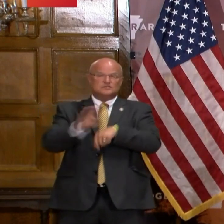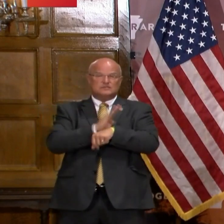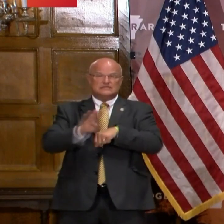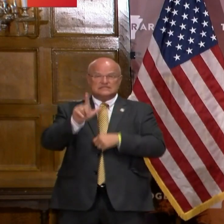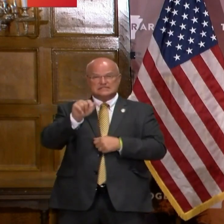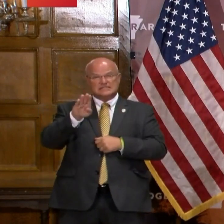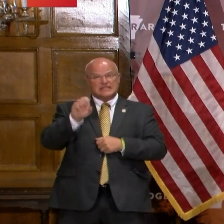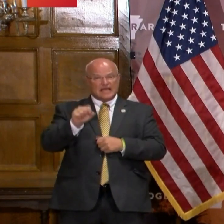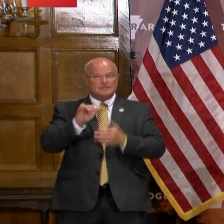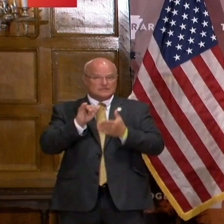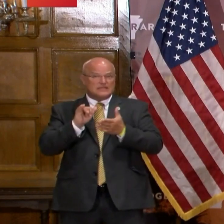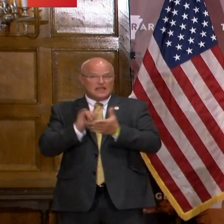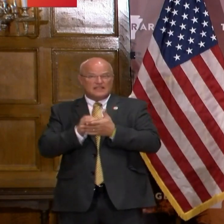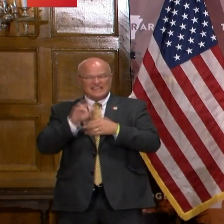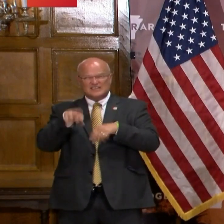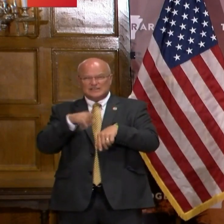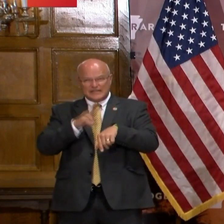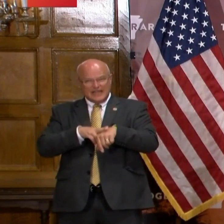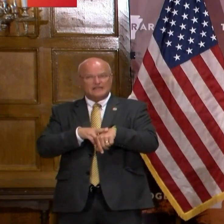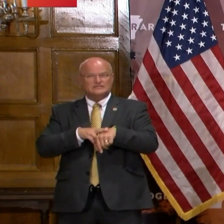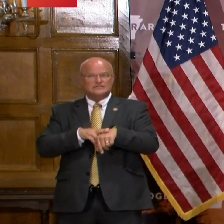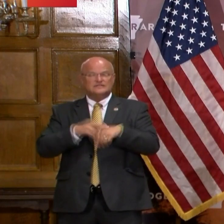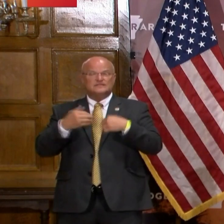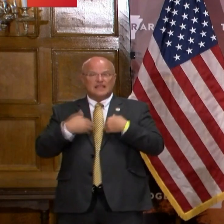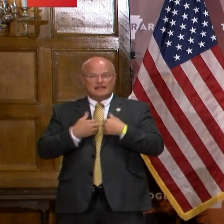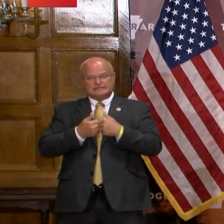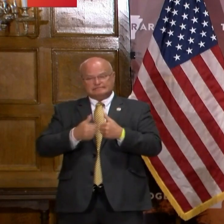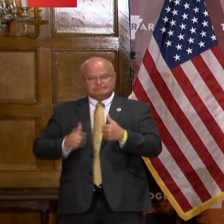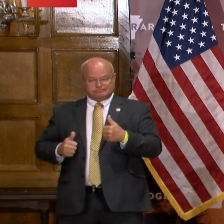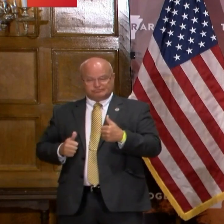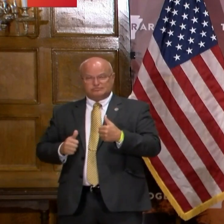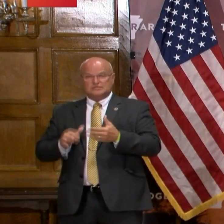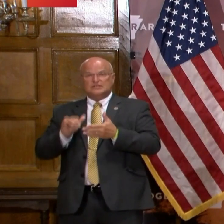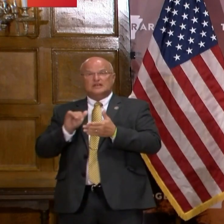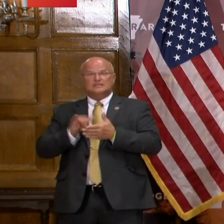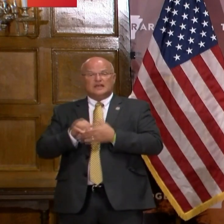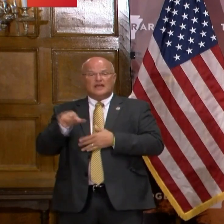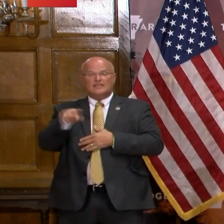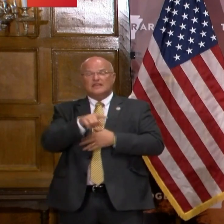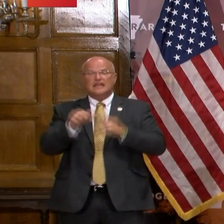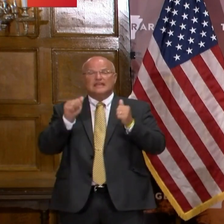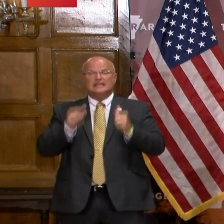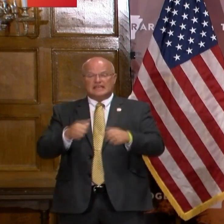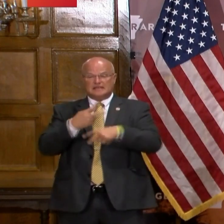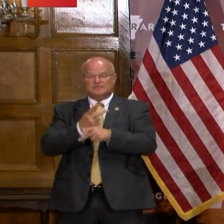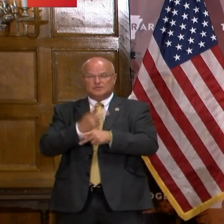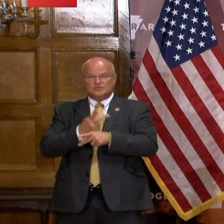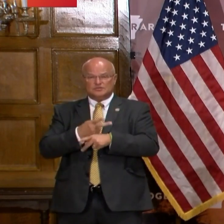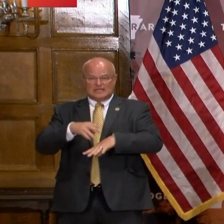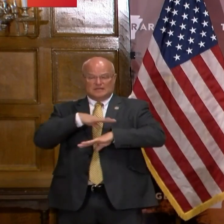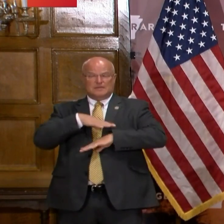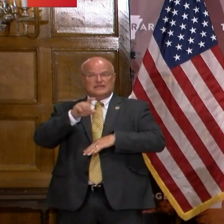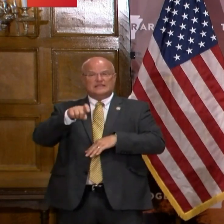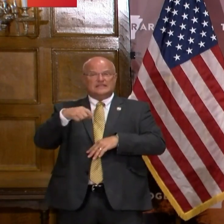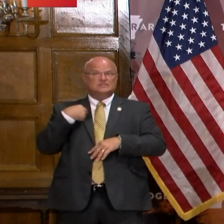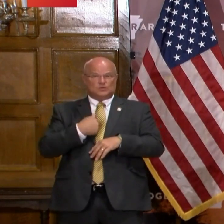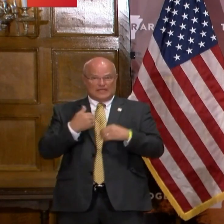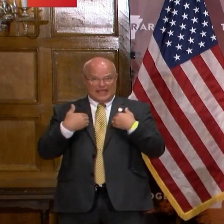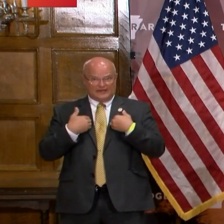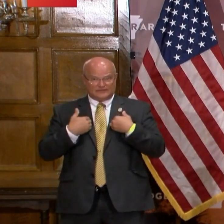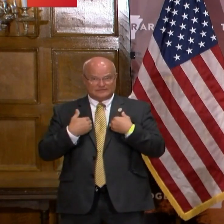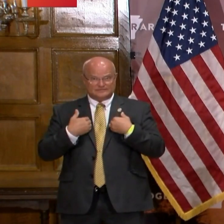commercial labs that are nationally have the backlog so that they can produce and meet the needs that we